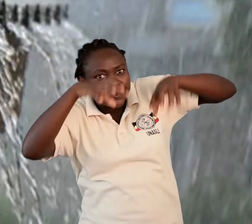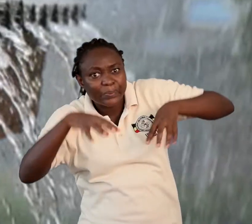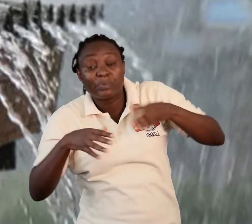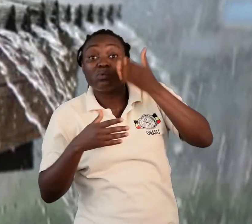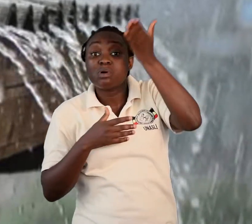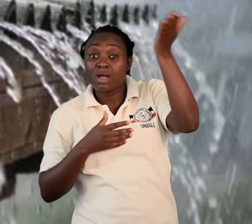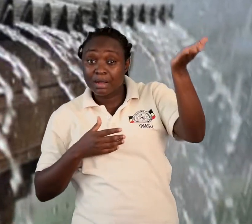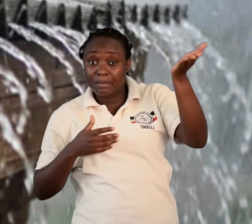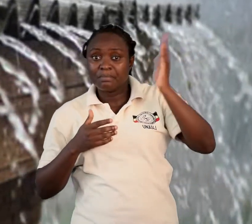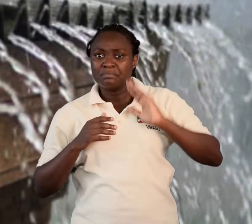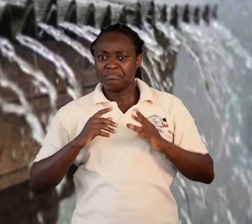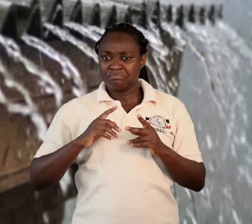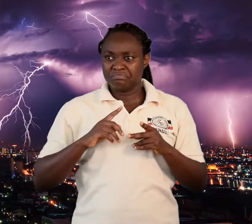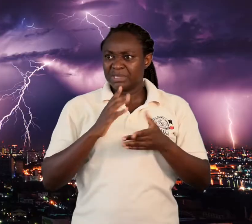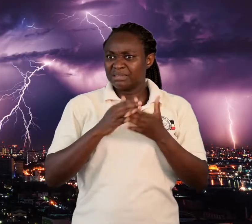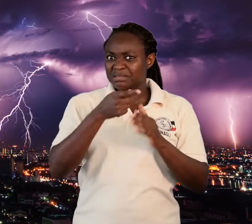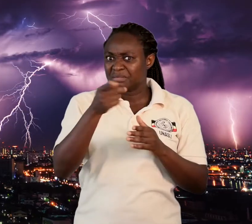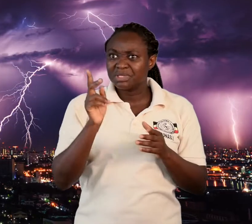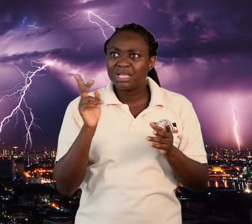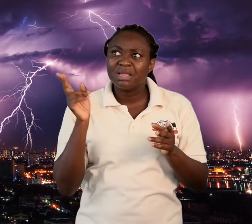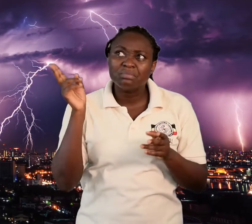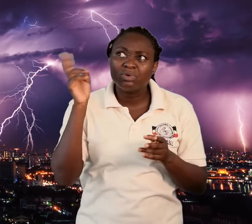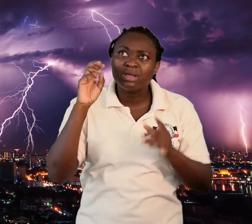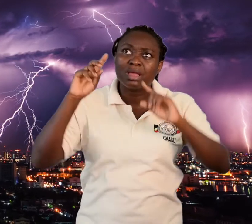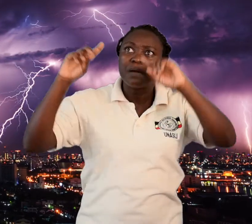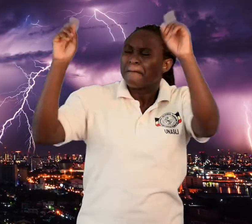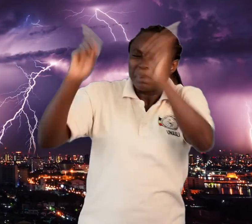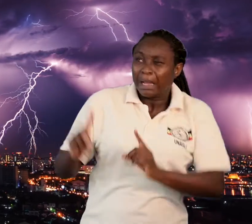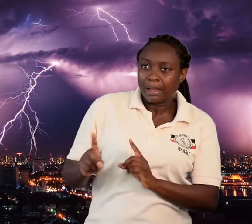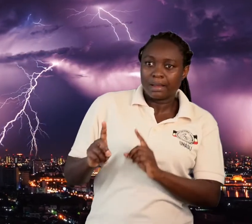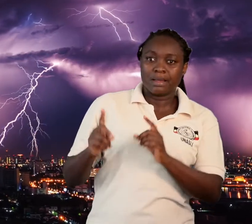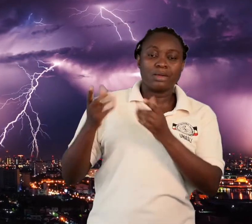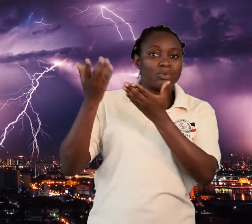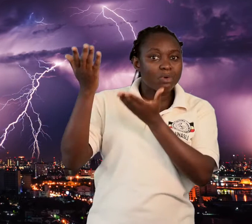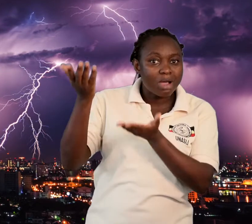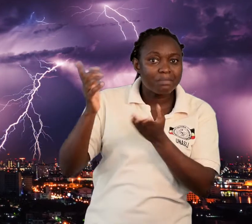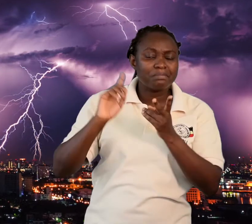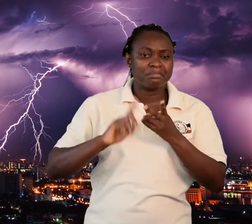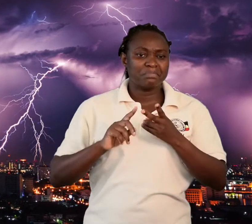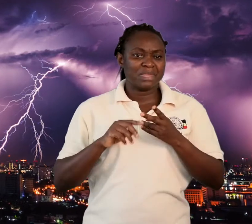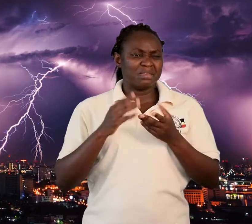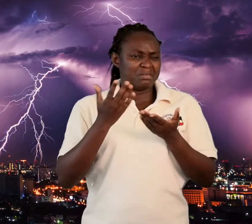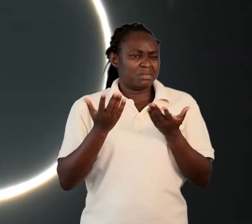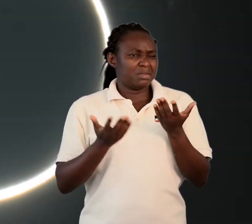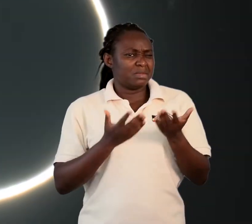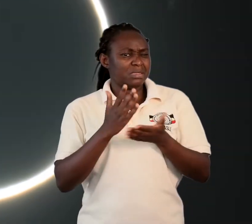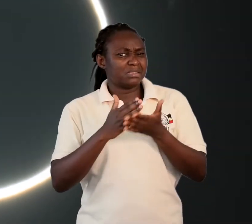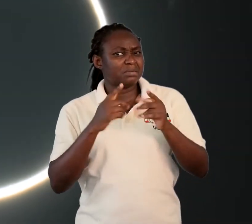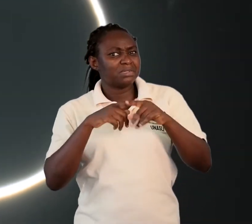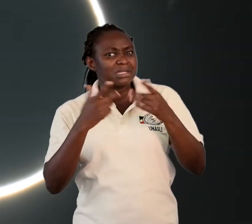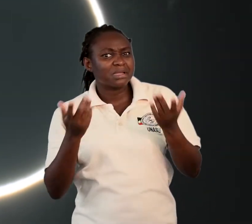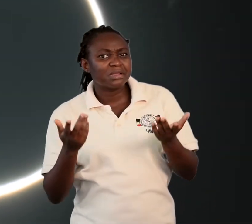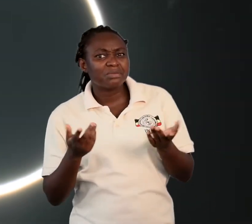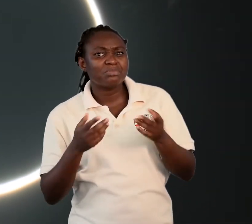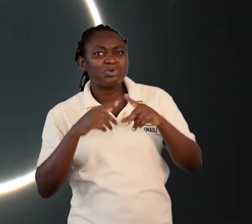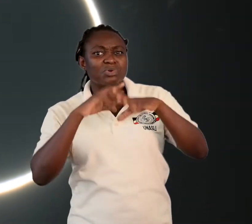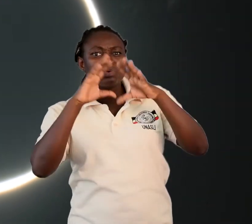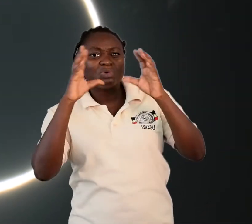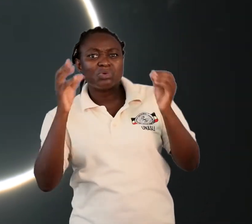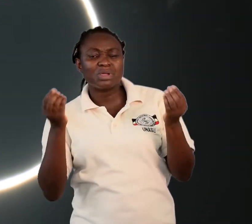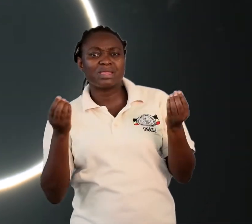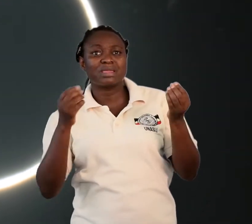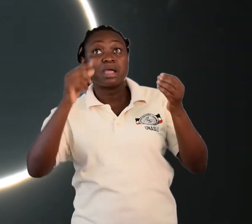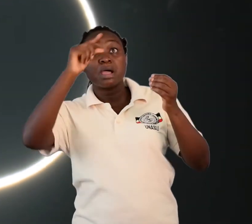Sometimes we hear about lightning, sometimes we hear about eclipses, or